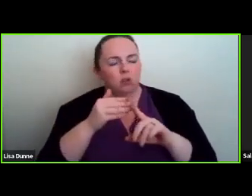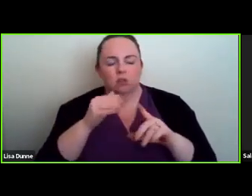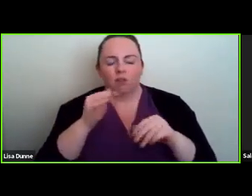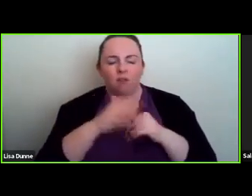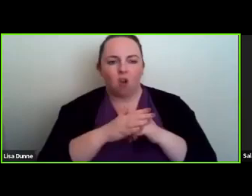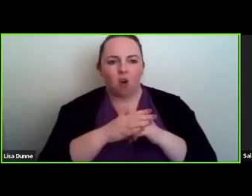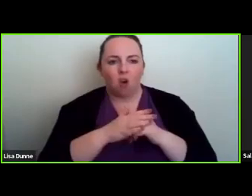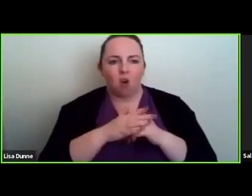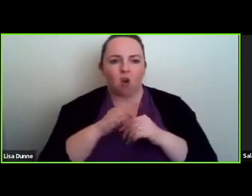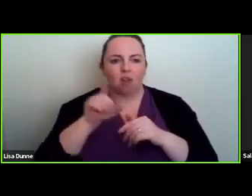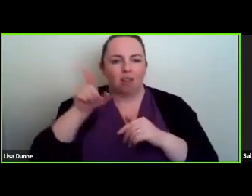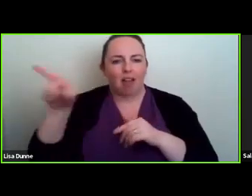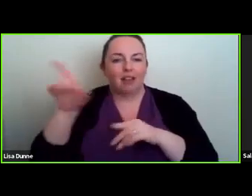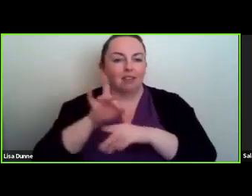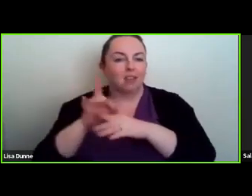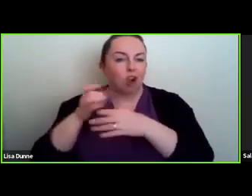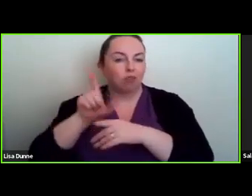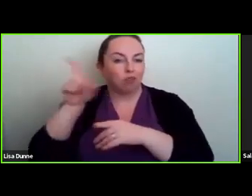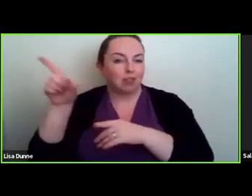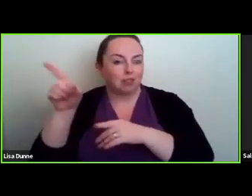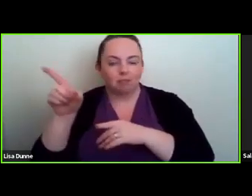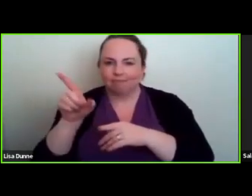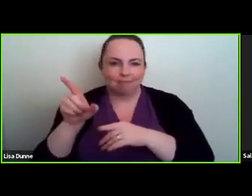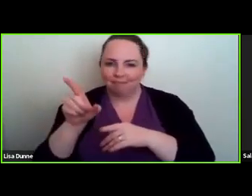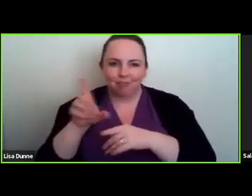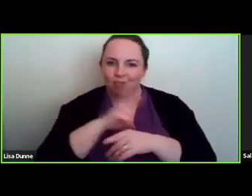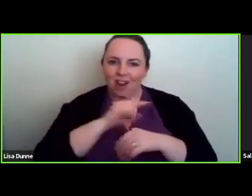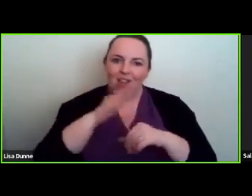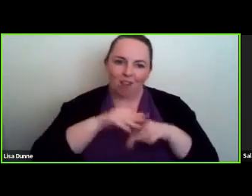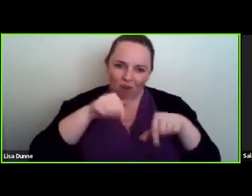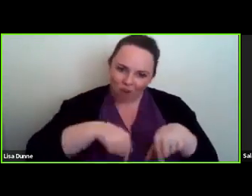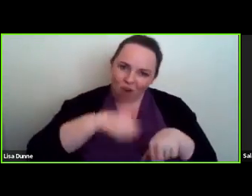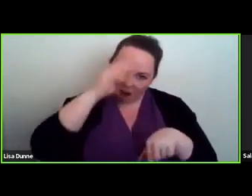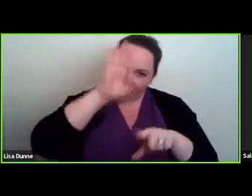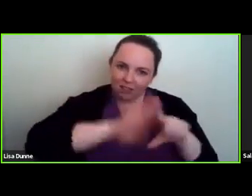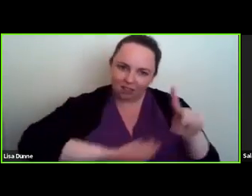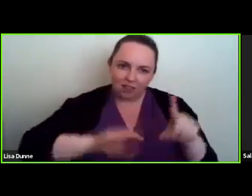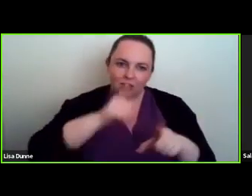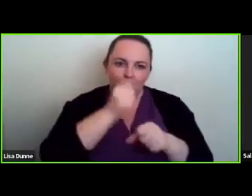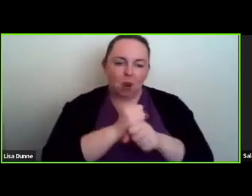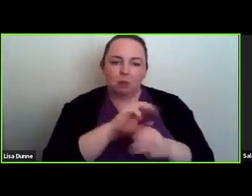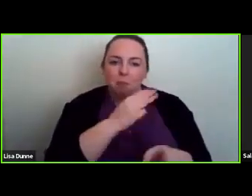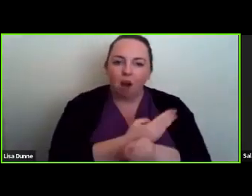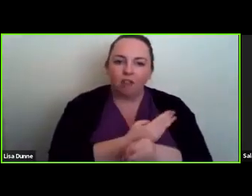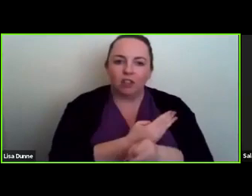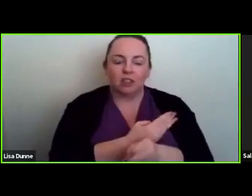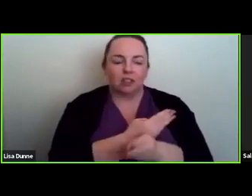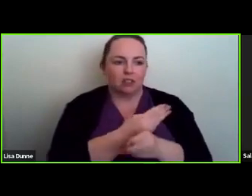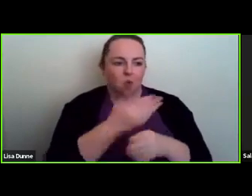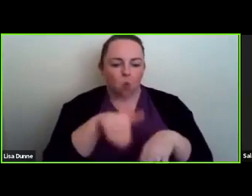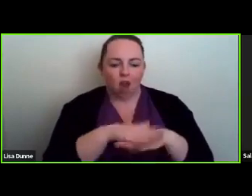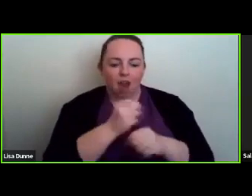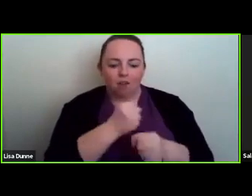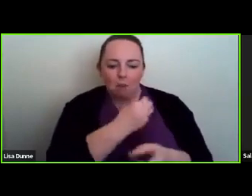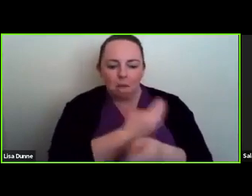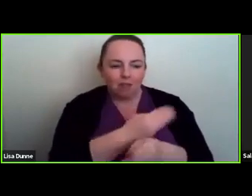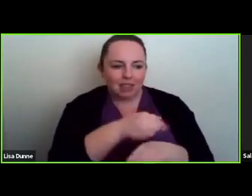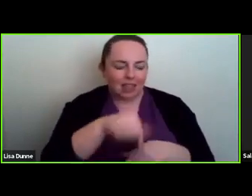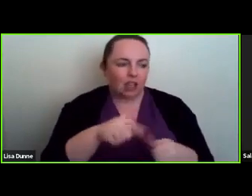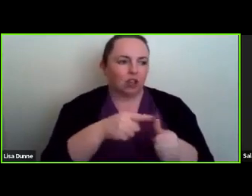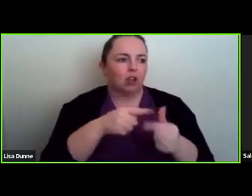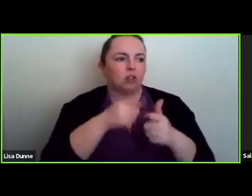are for the developing countries. But really, they are for us here. They talk about poverty, where we have poverty here. They talk